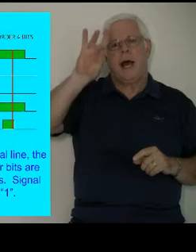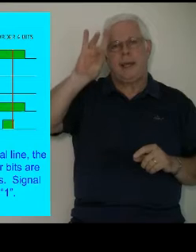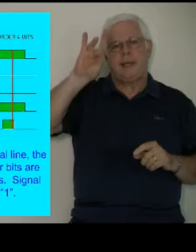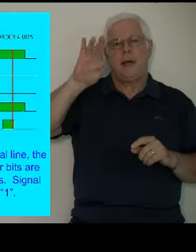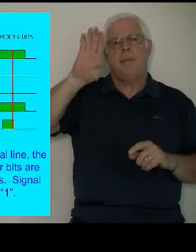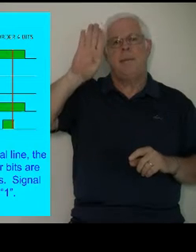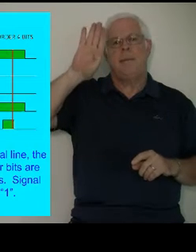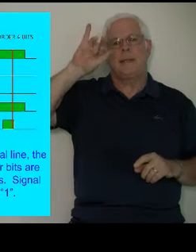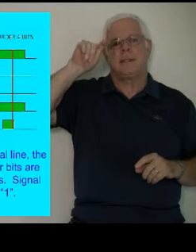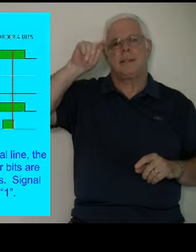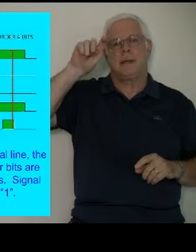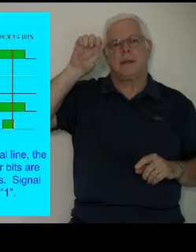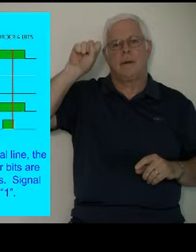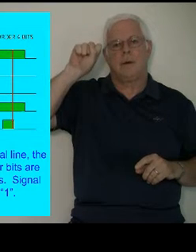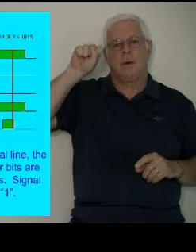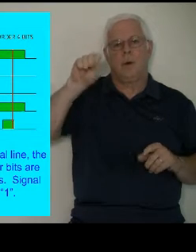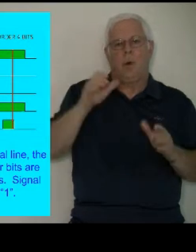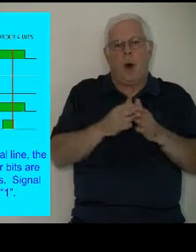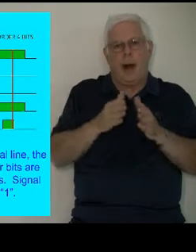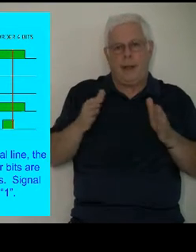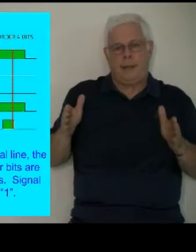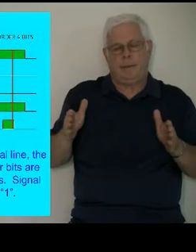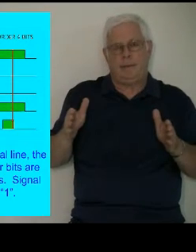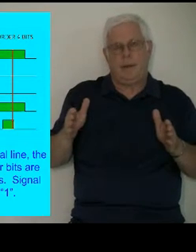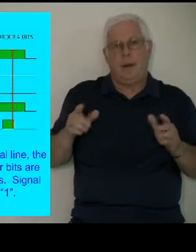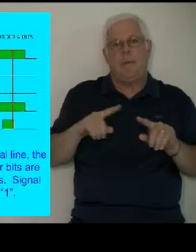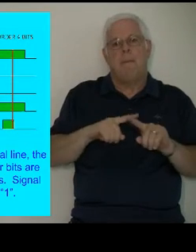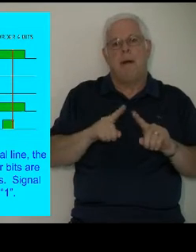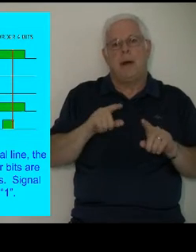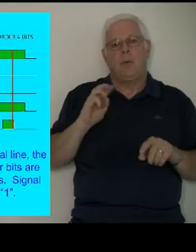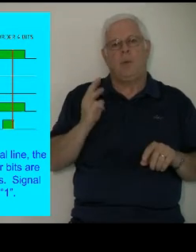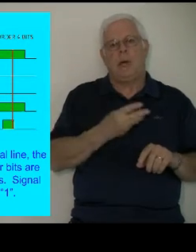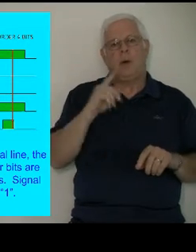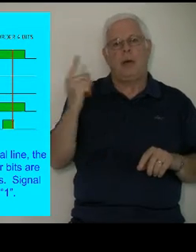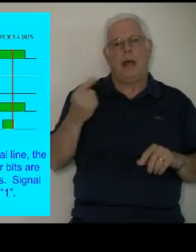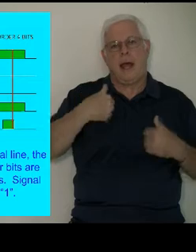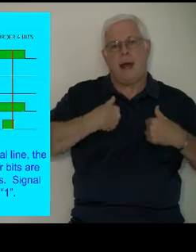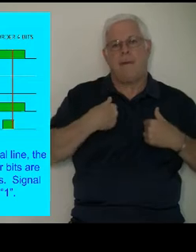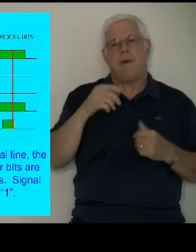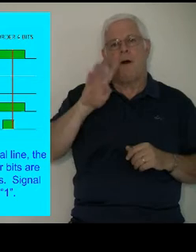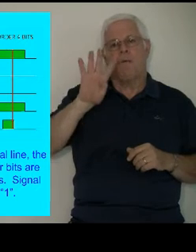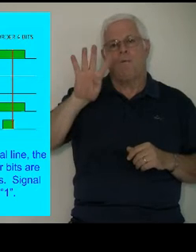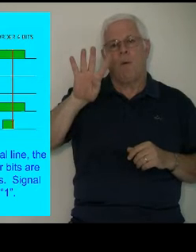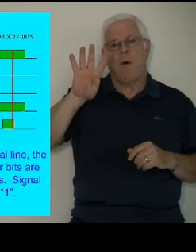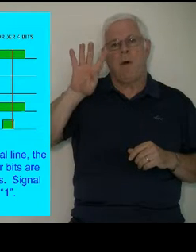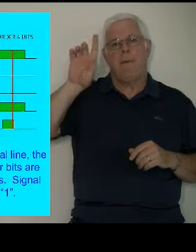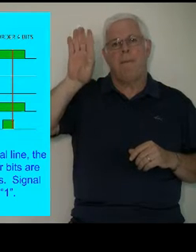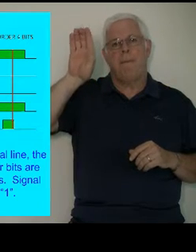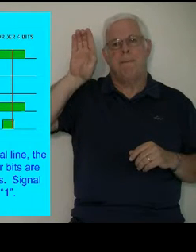8 bits wide, but we only have 4-bit